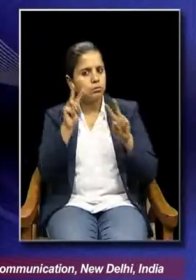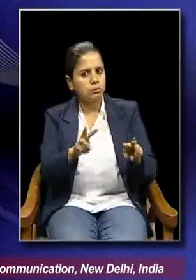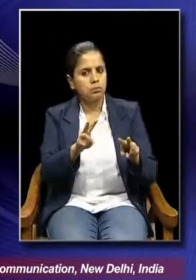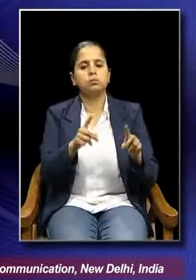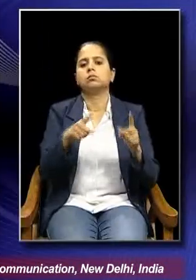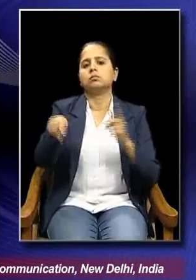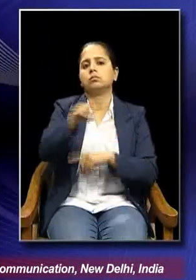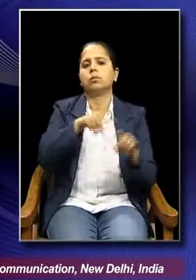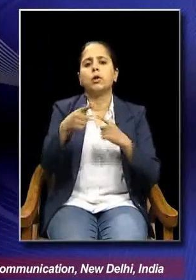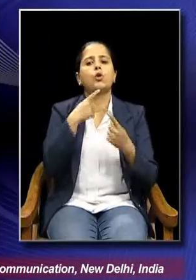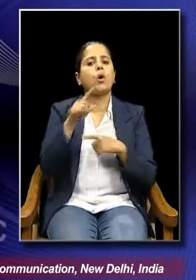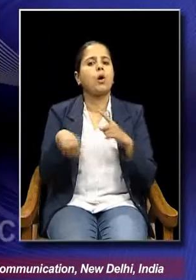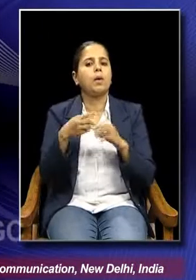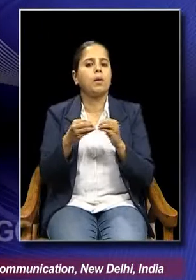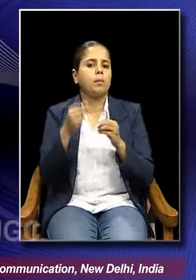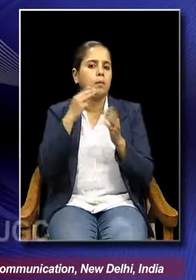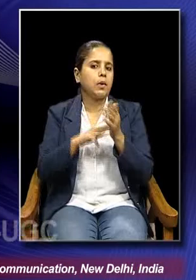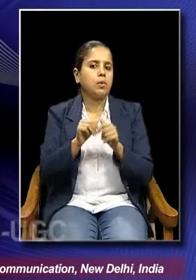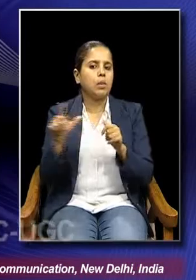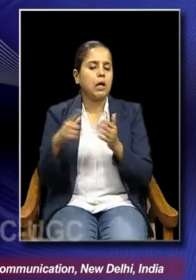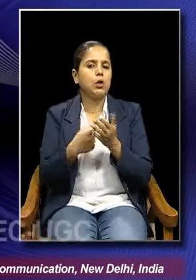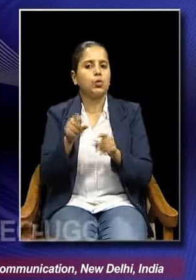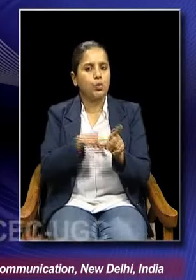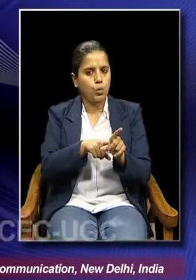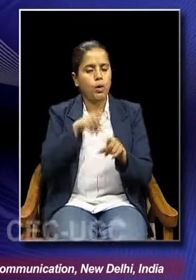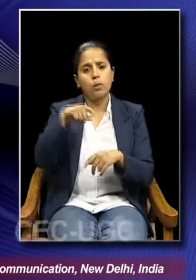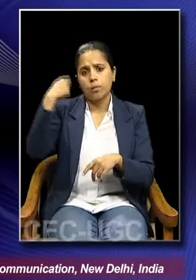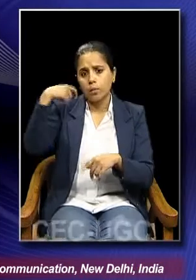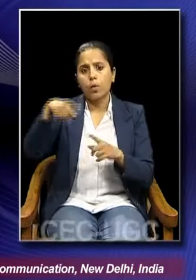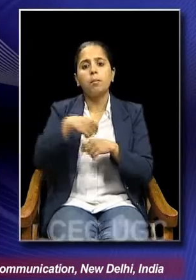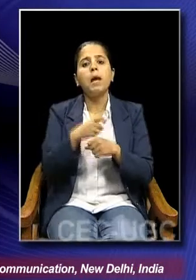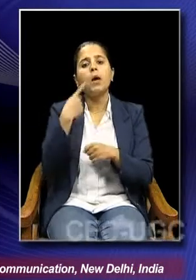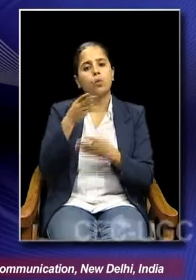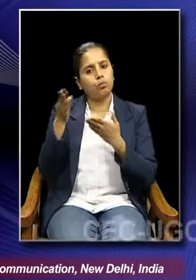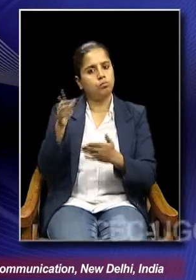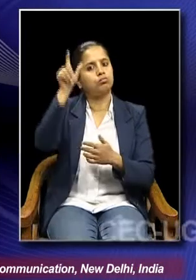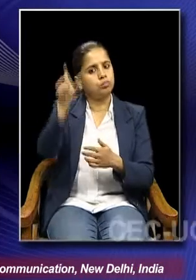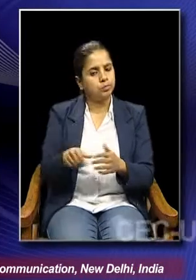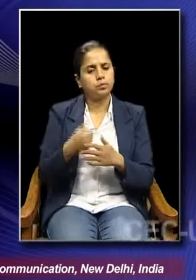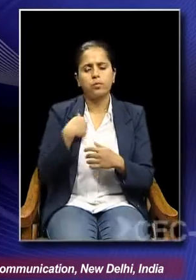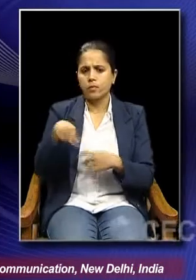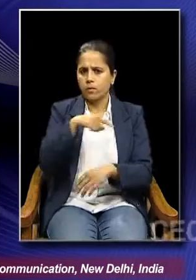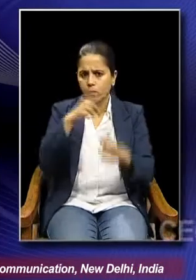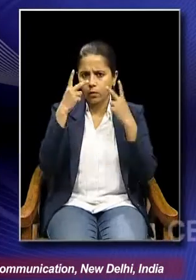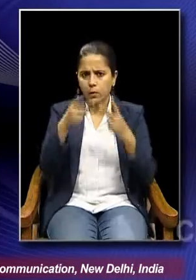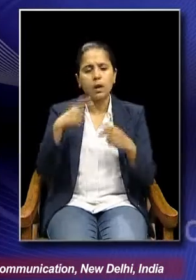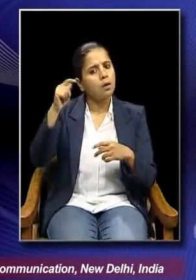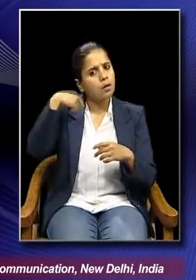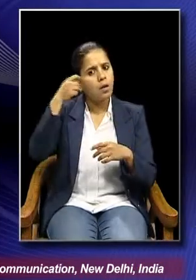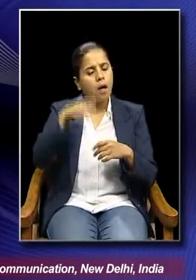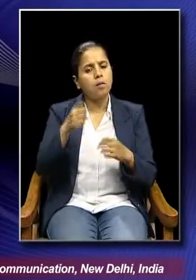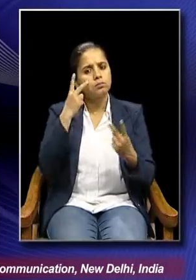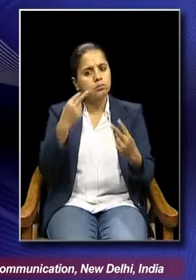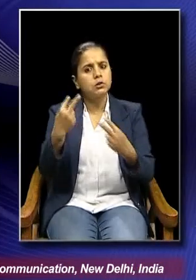is talking about Bimal Roy and the films which were made by him. We see that how cinema is also reflective